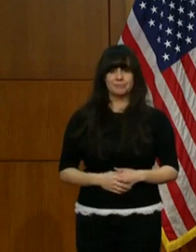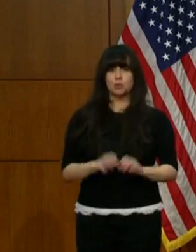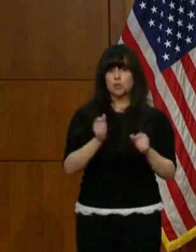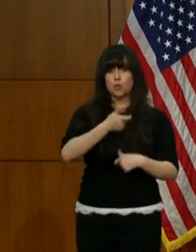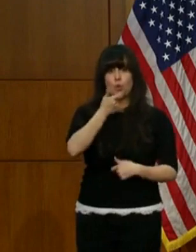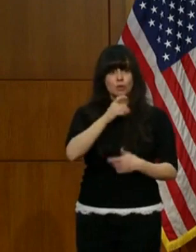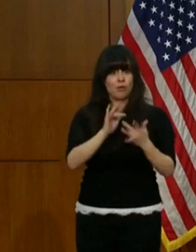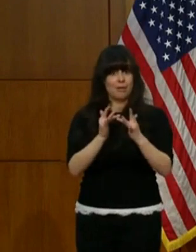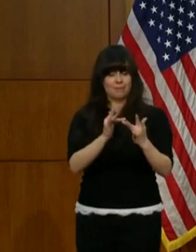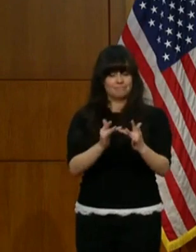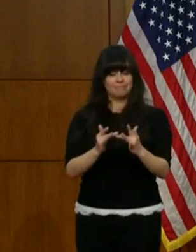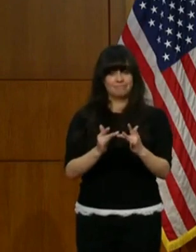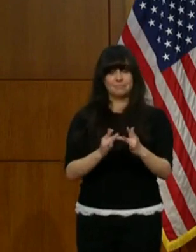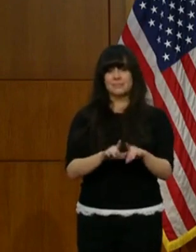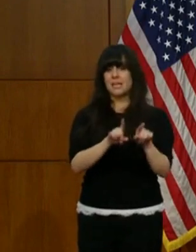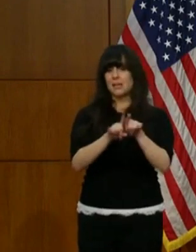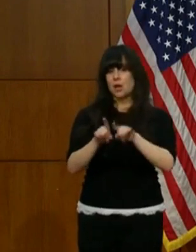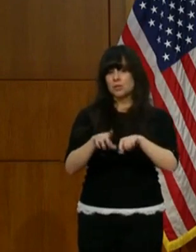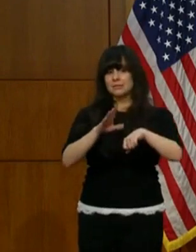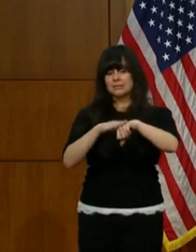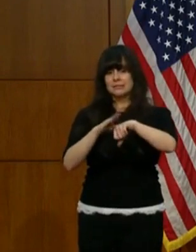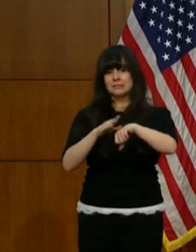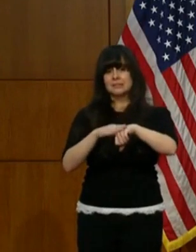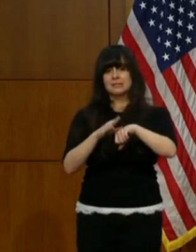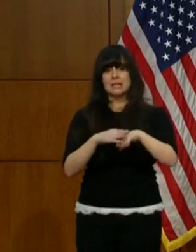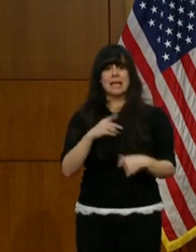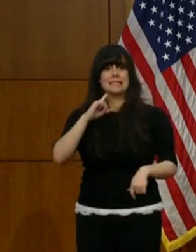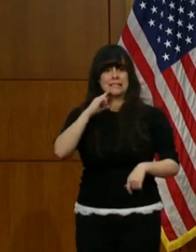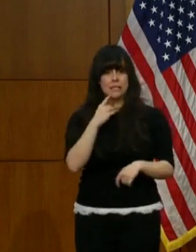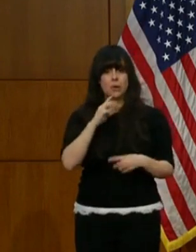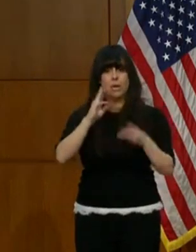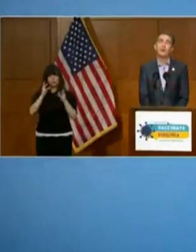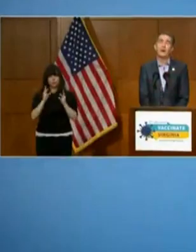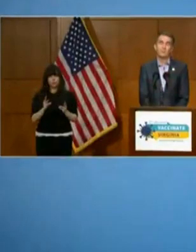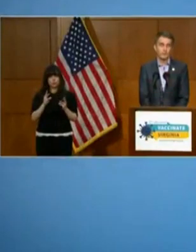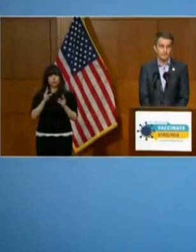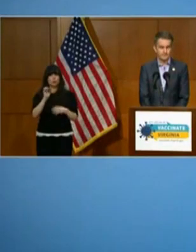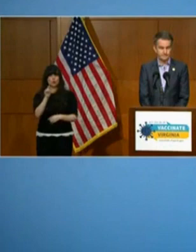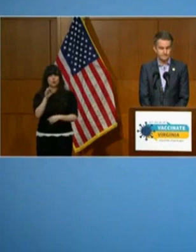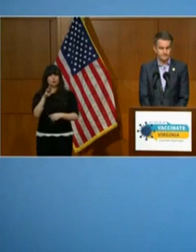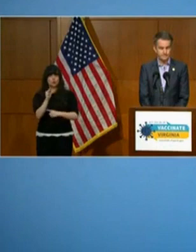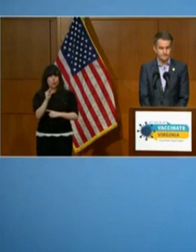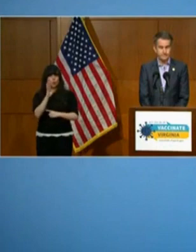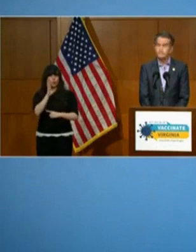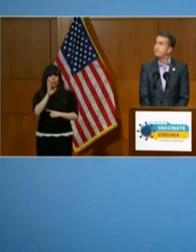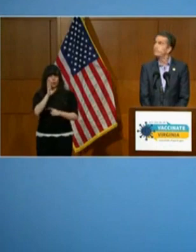a serious winter storm is forecast for parts of our Commonwealth.